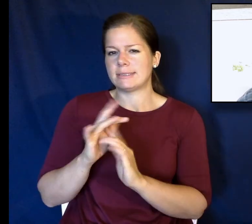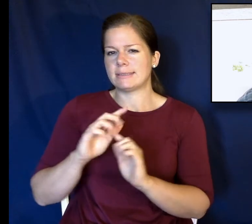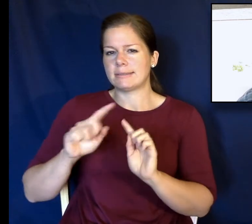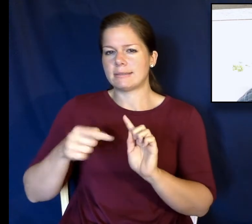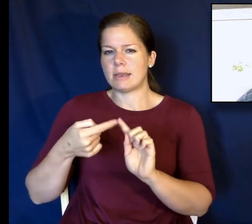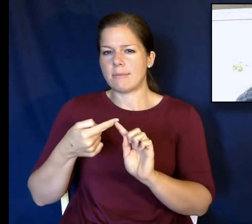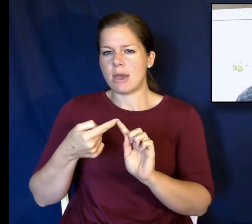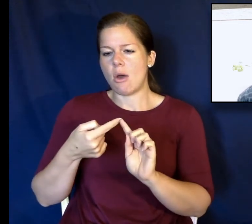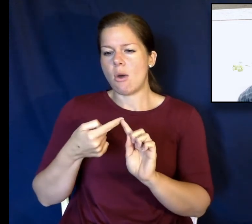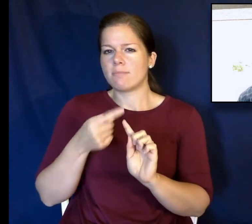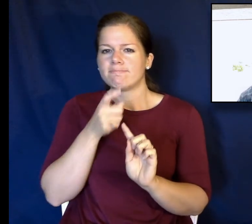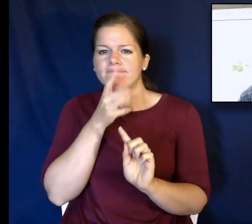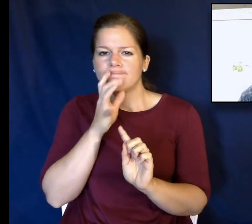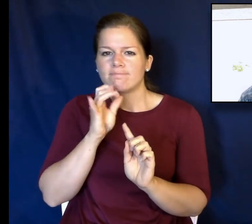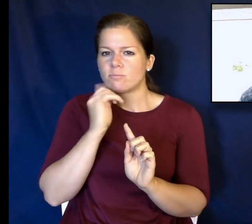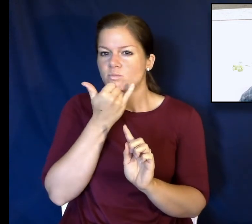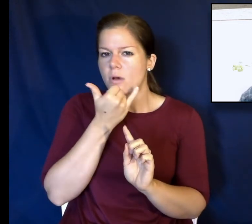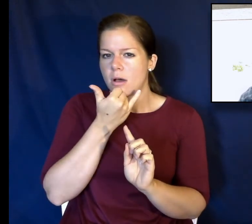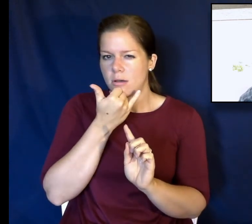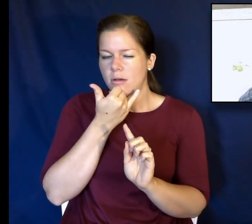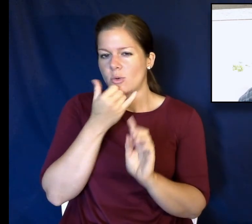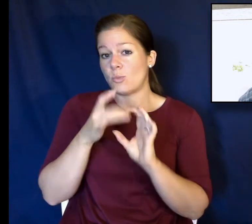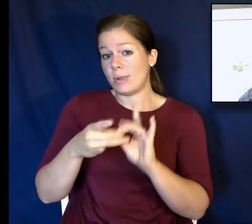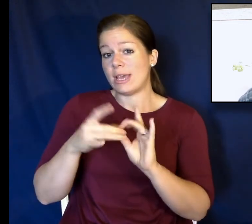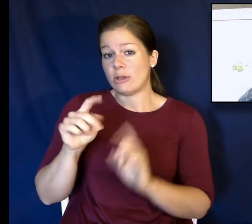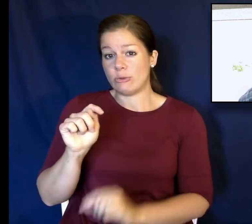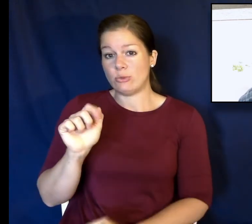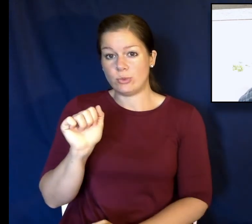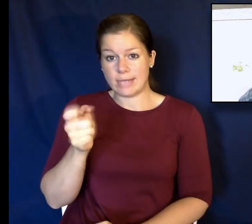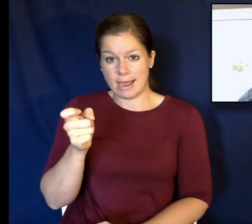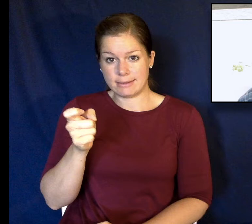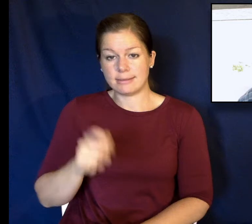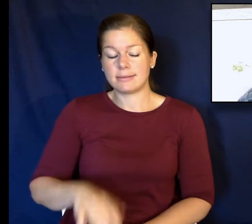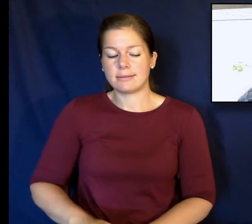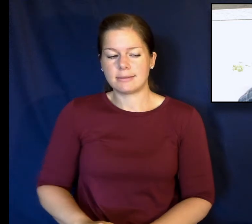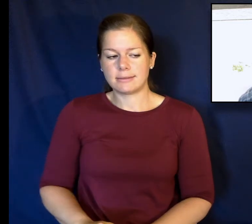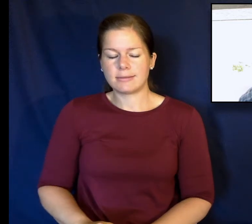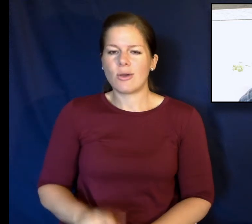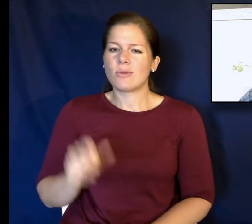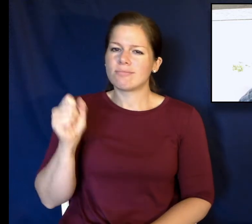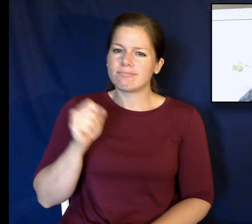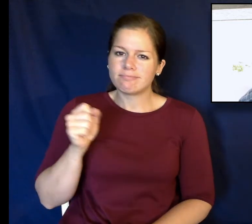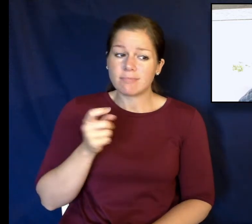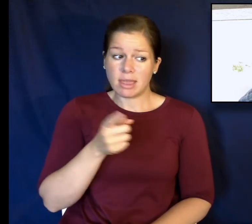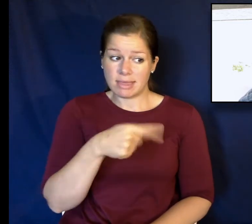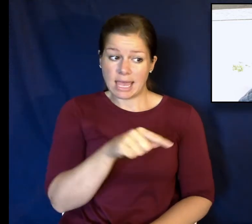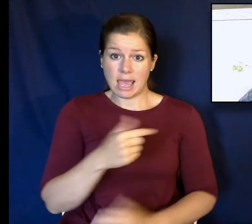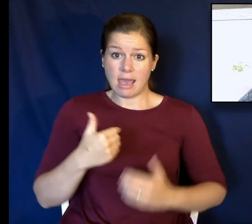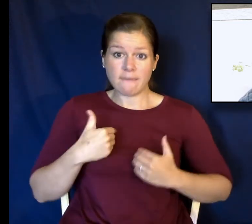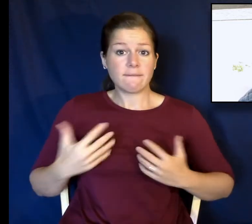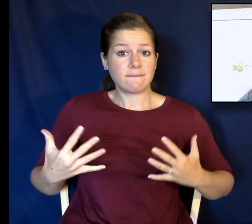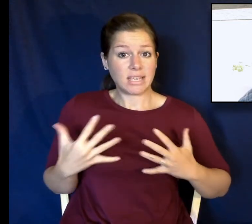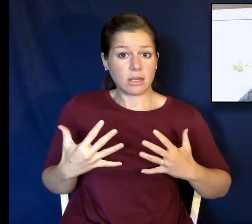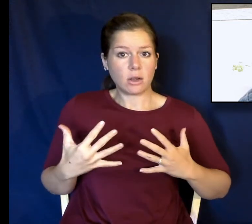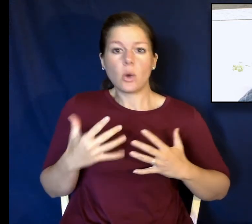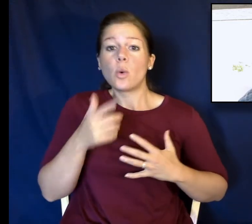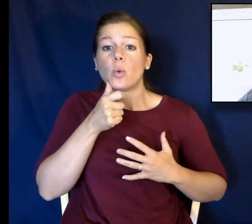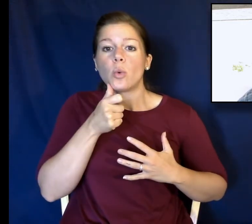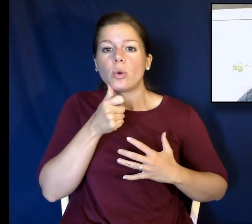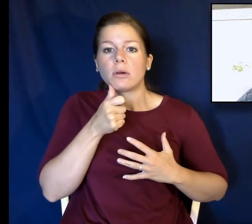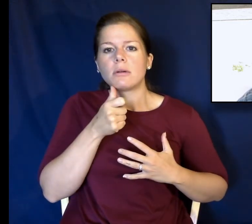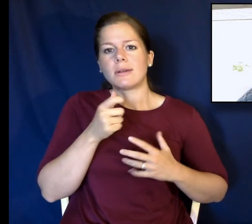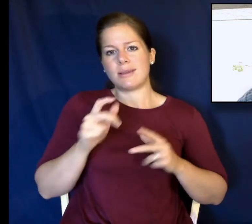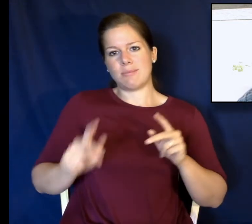were being crafty. And that, but in the reading where it talks about, they feared the people more than they were fearing